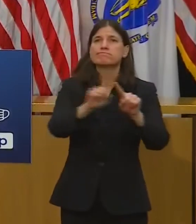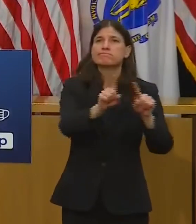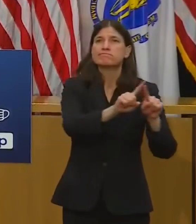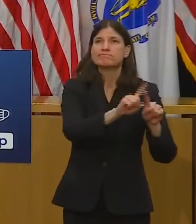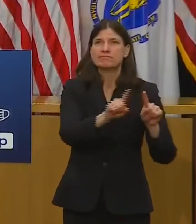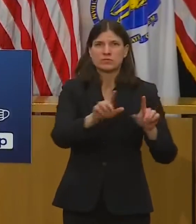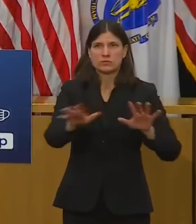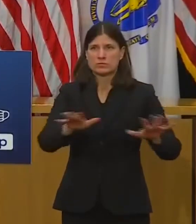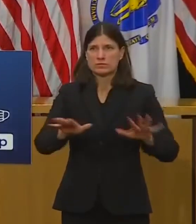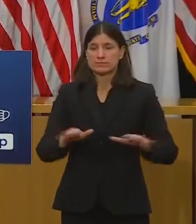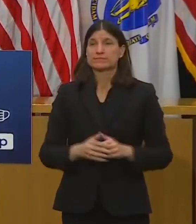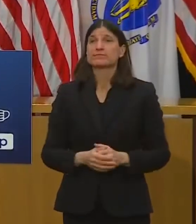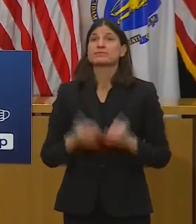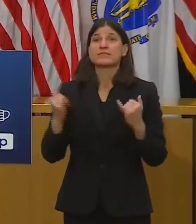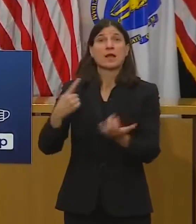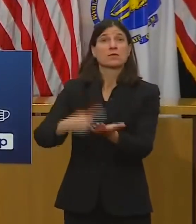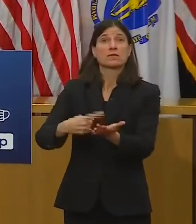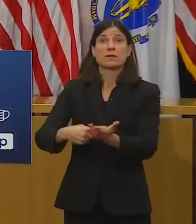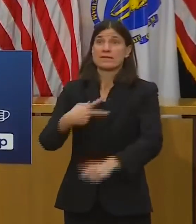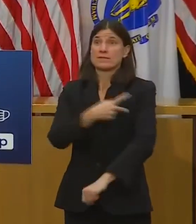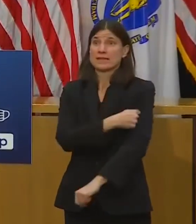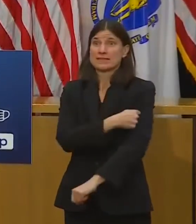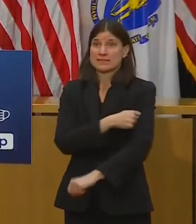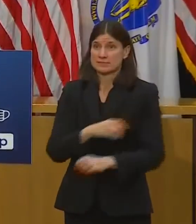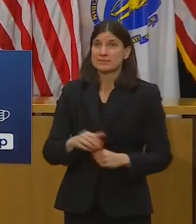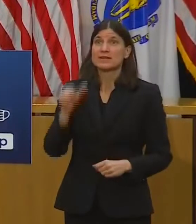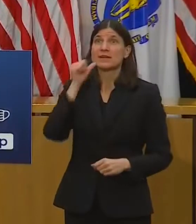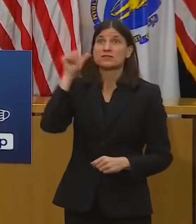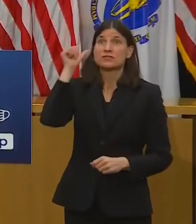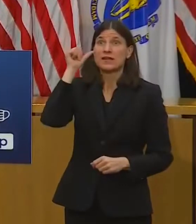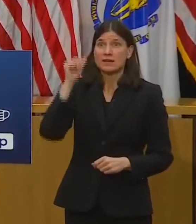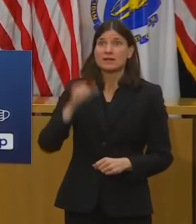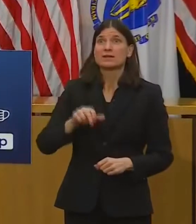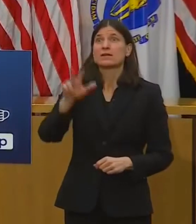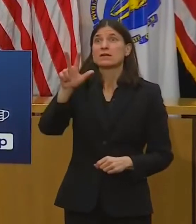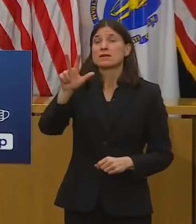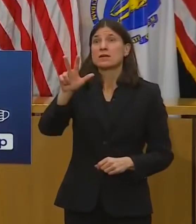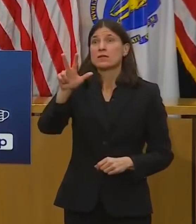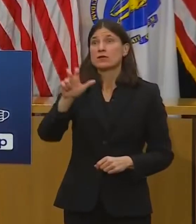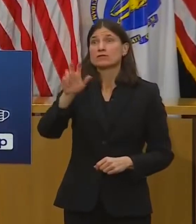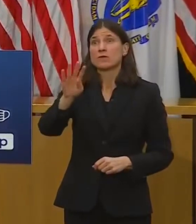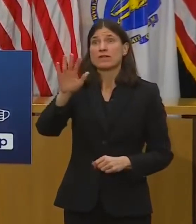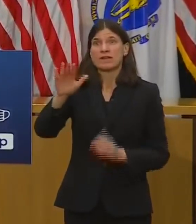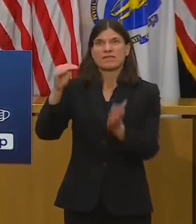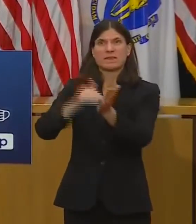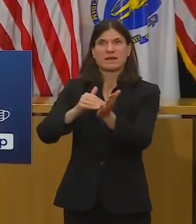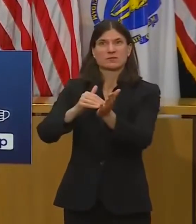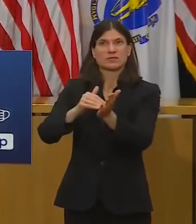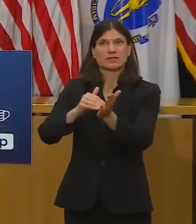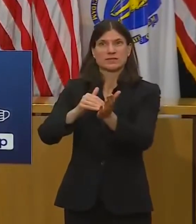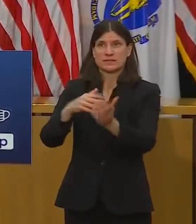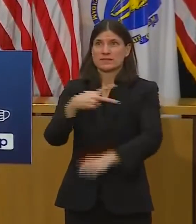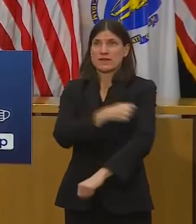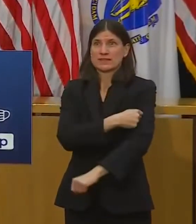over 345,000 doses of COVID vaccine have been shipped to providers in Massachusetts.